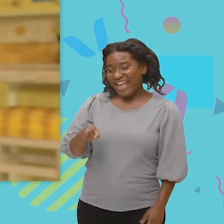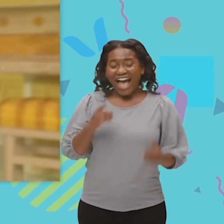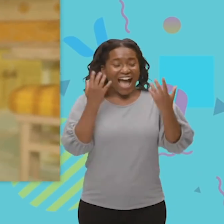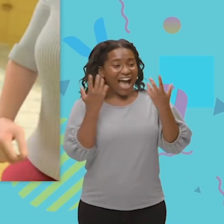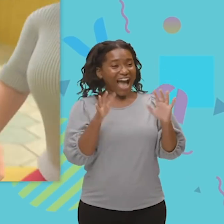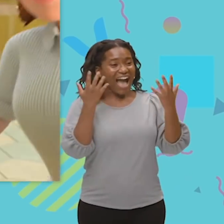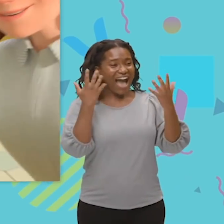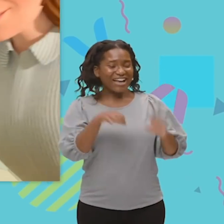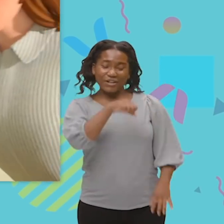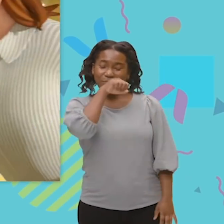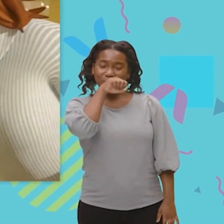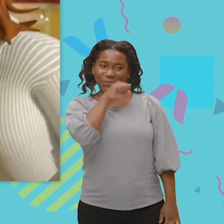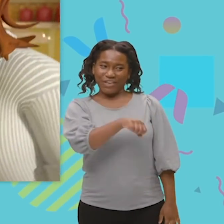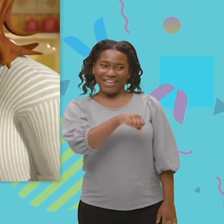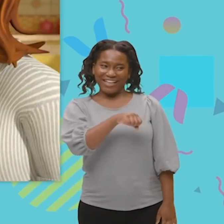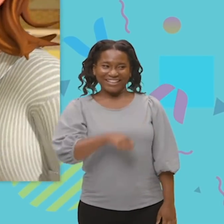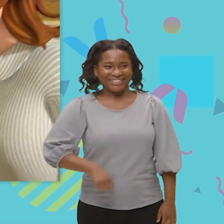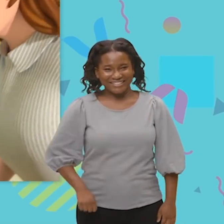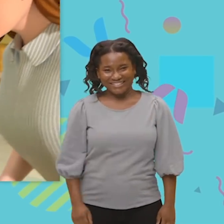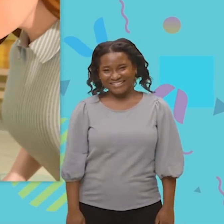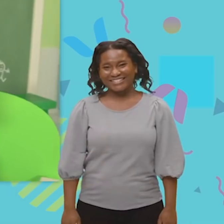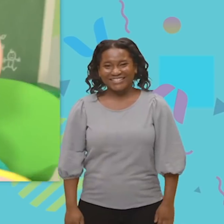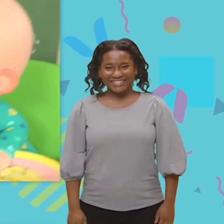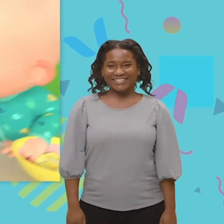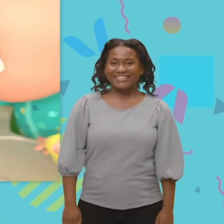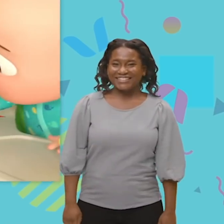yay, I love it, ooh.